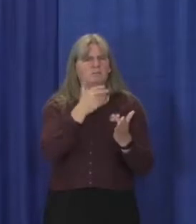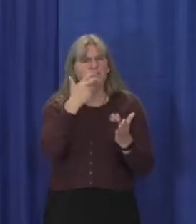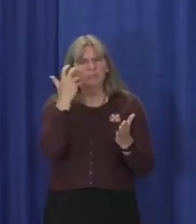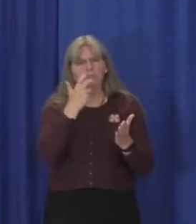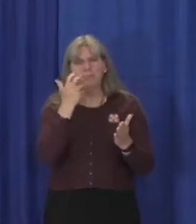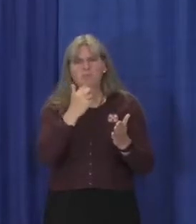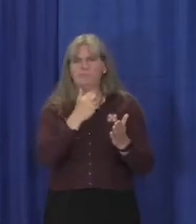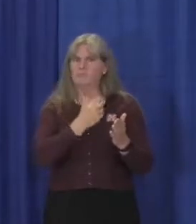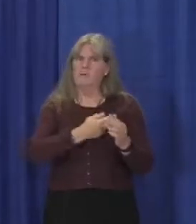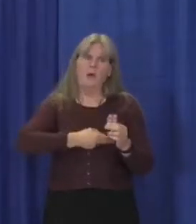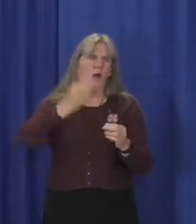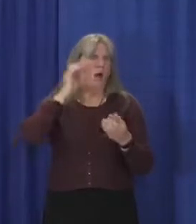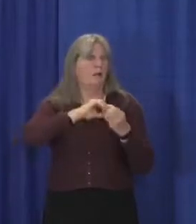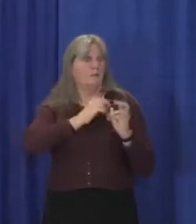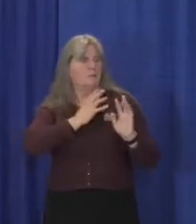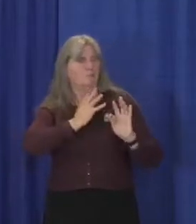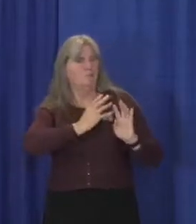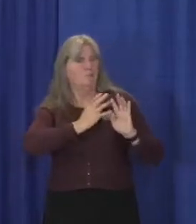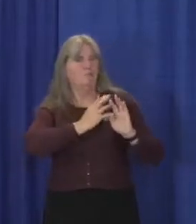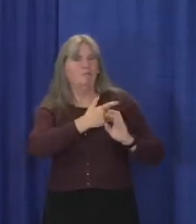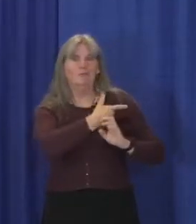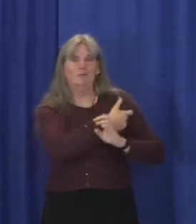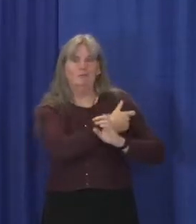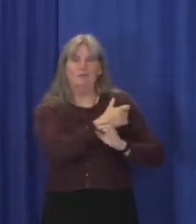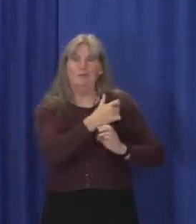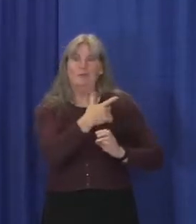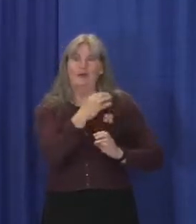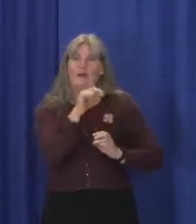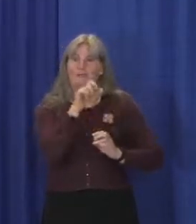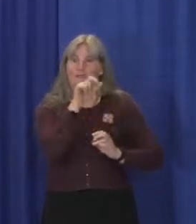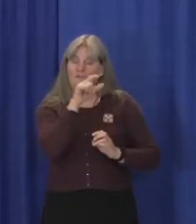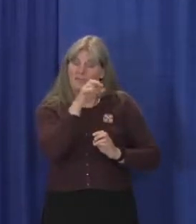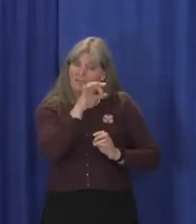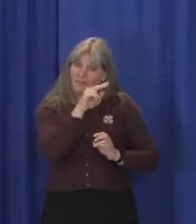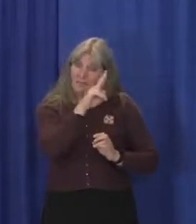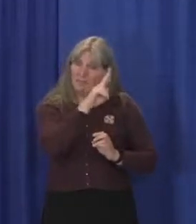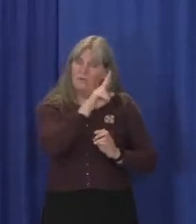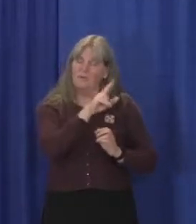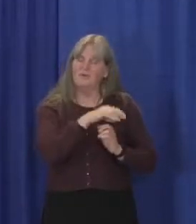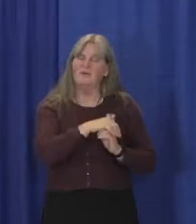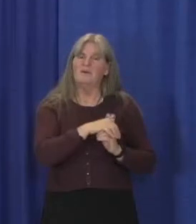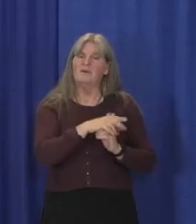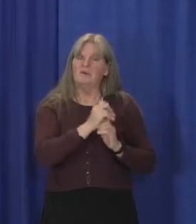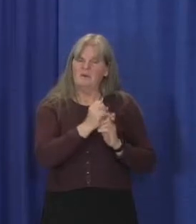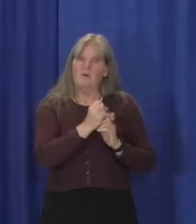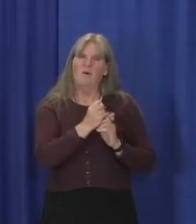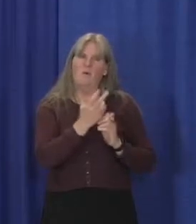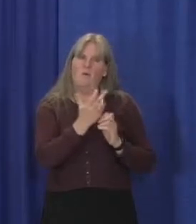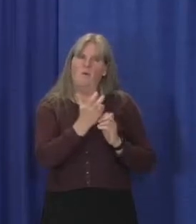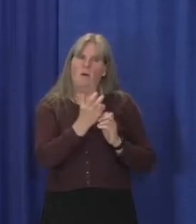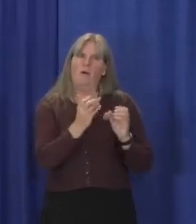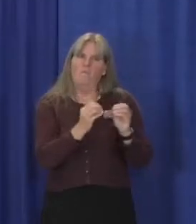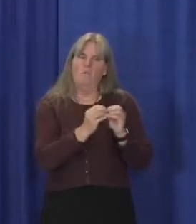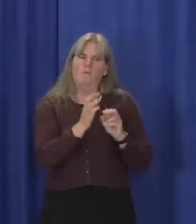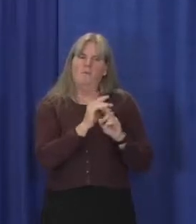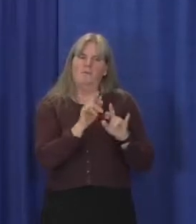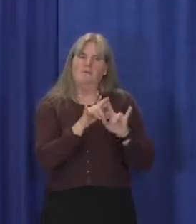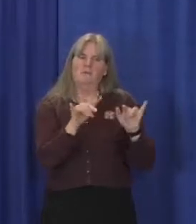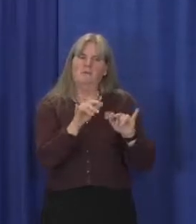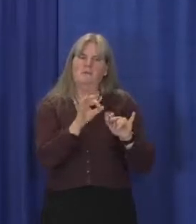Record amounts of folks going for the regular flu shot. So we want to make sure that we maximize our potential to get as many